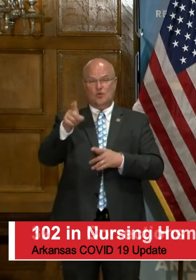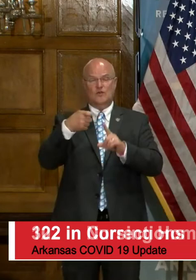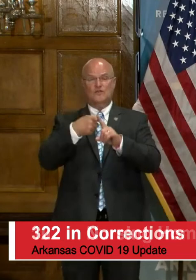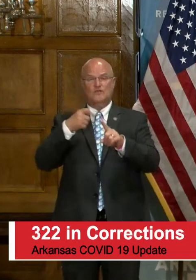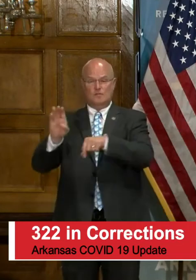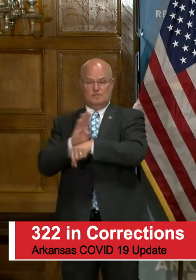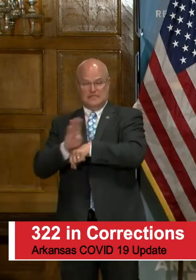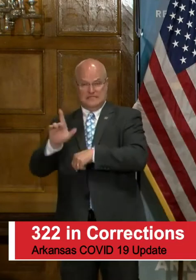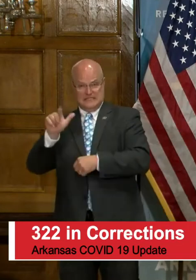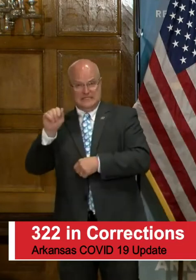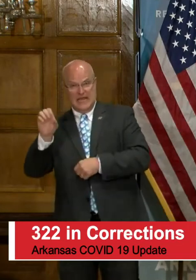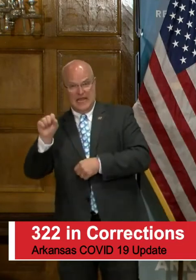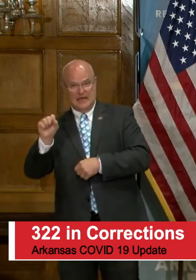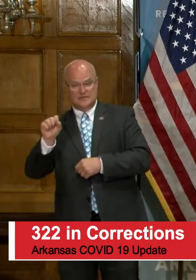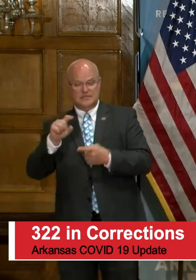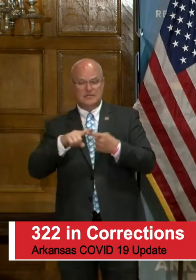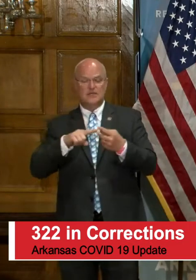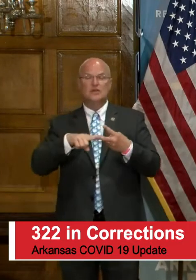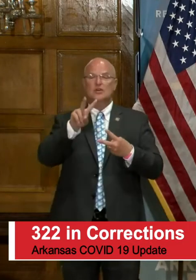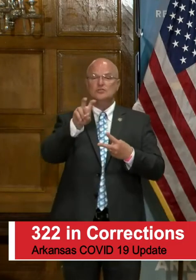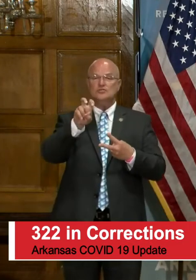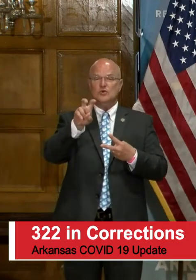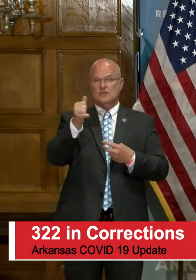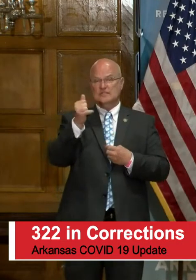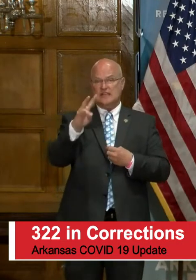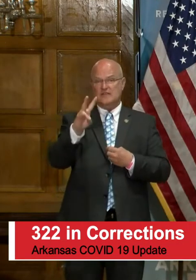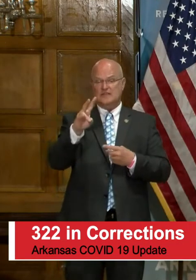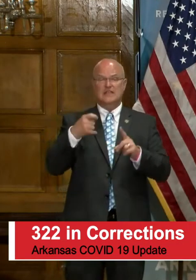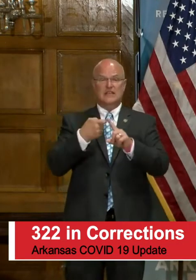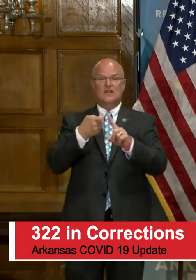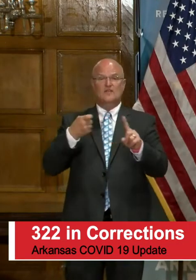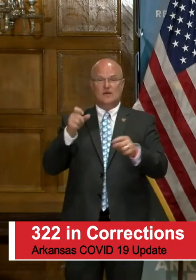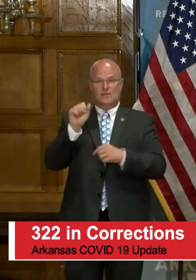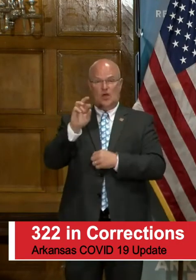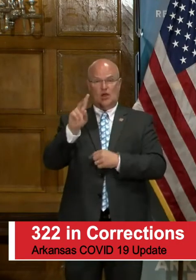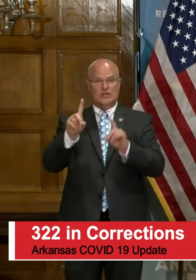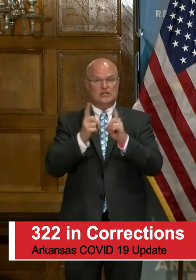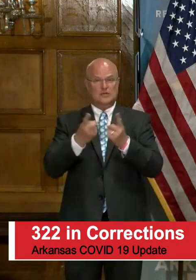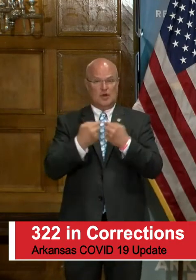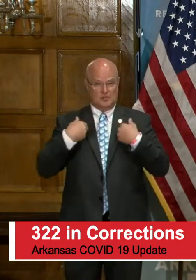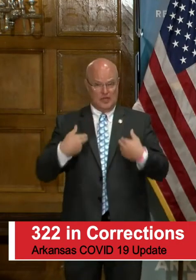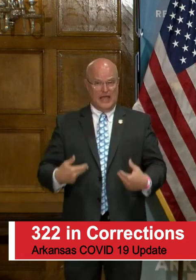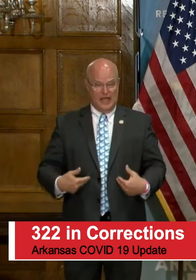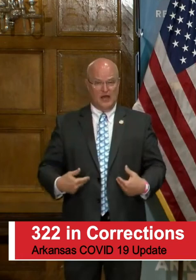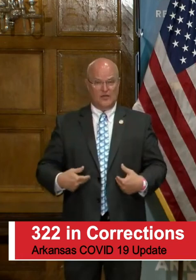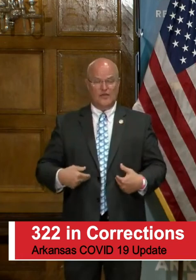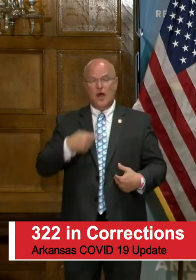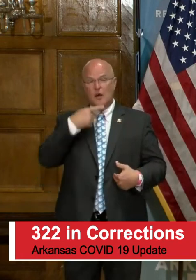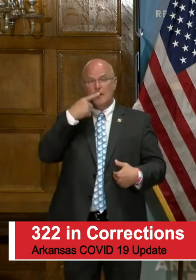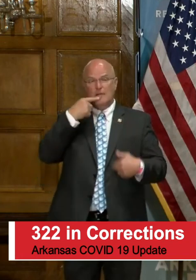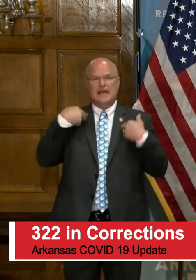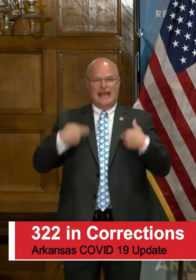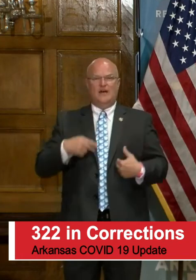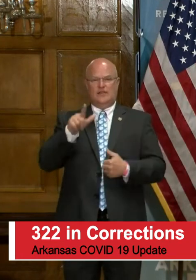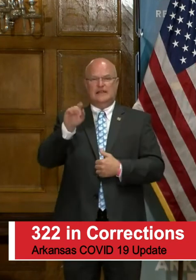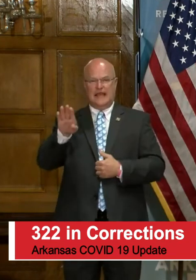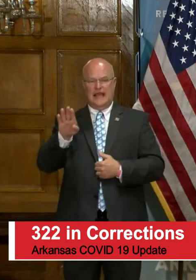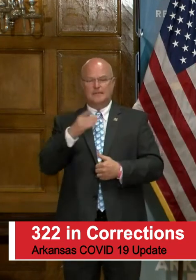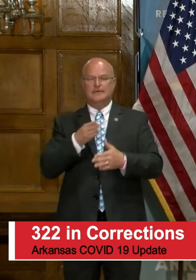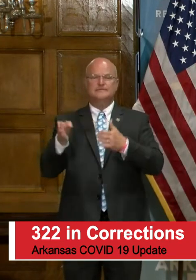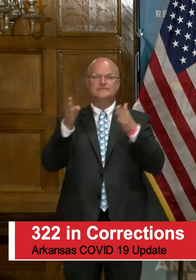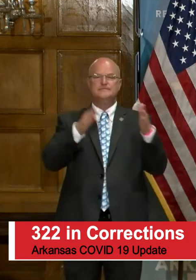from commercial labs, 217 were from the Arkansas Department of Health Public Health Lab,